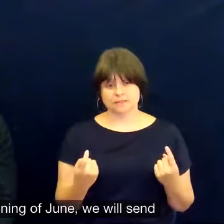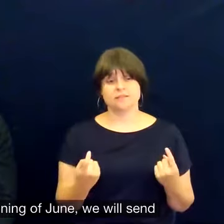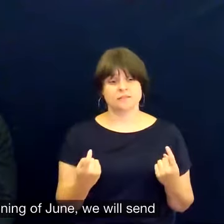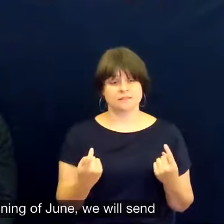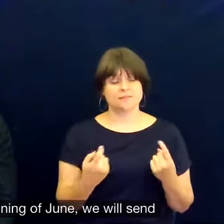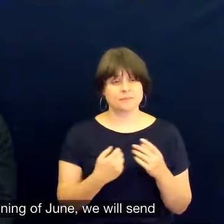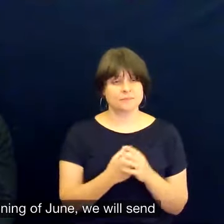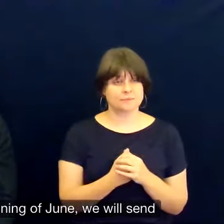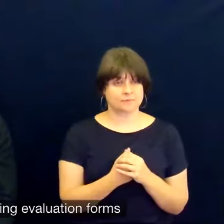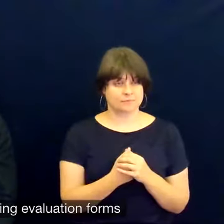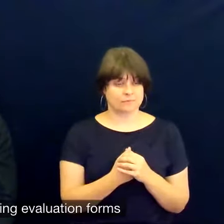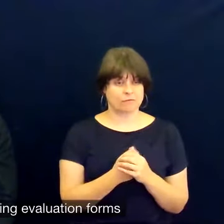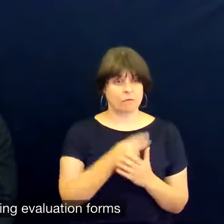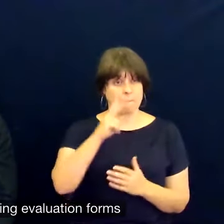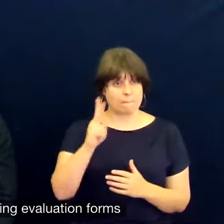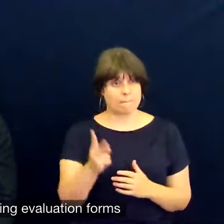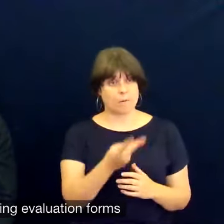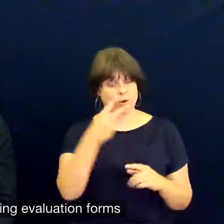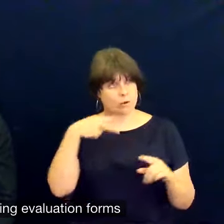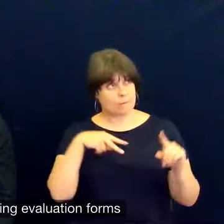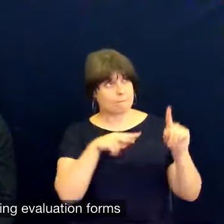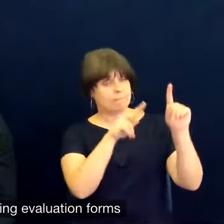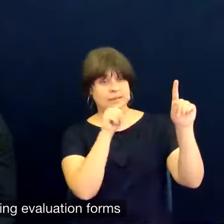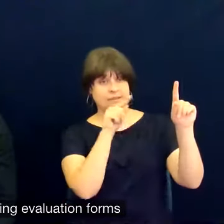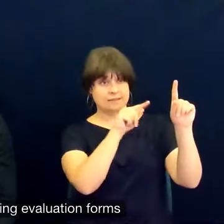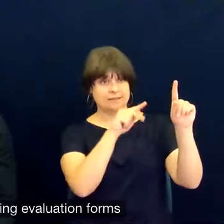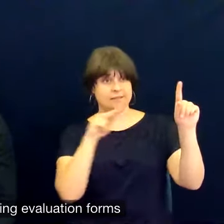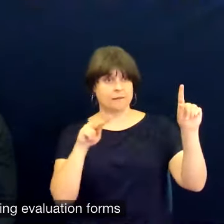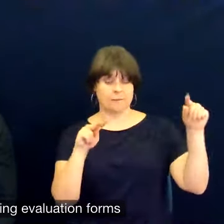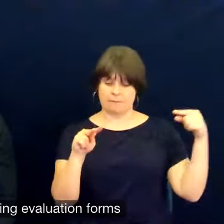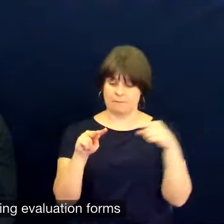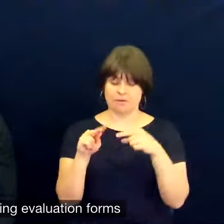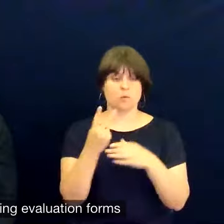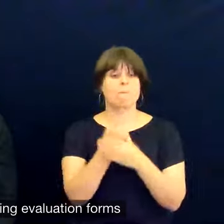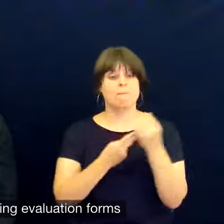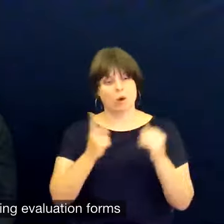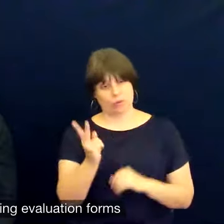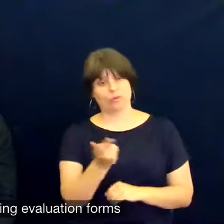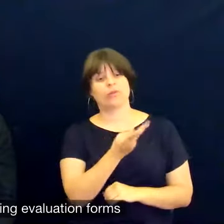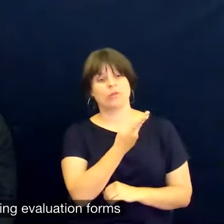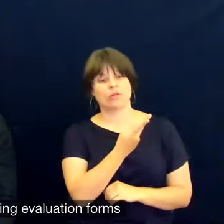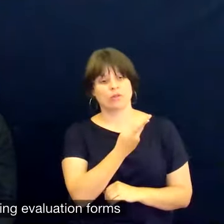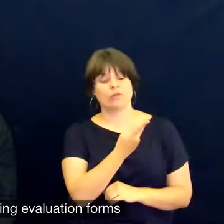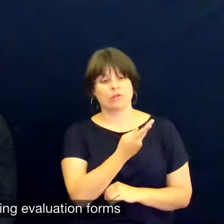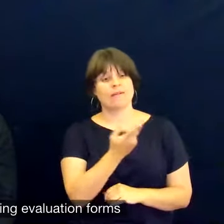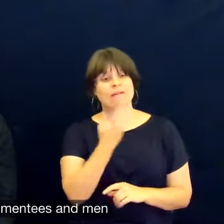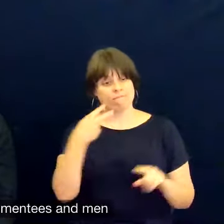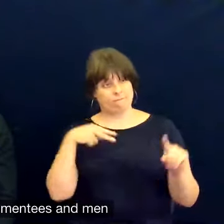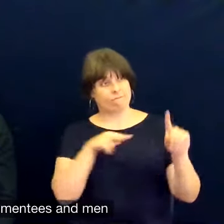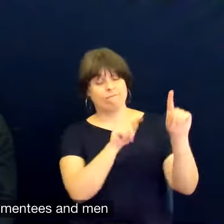forms for both mentees and mentors. So if you're a